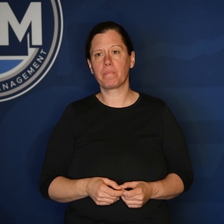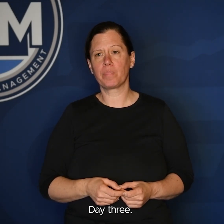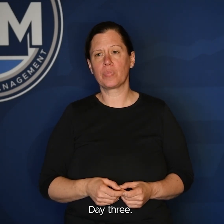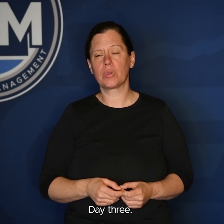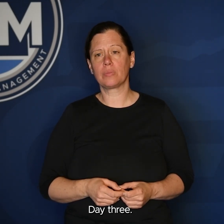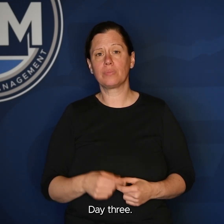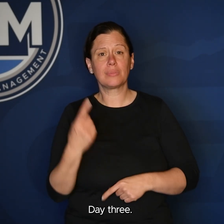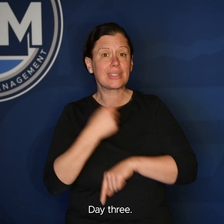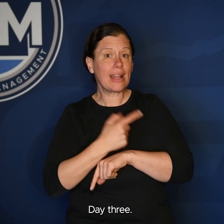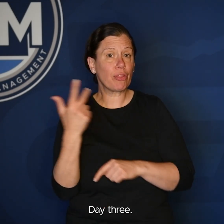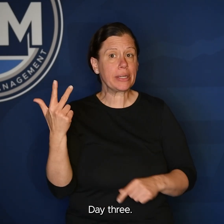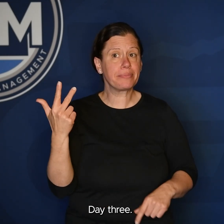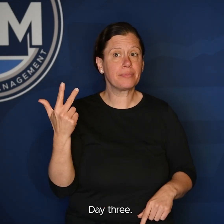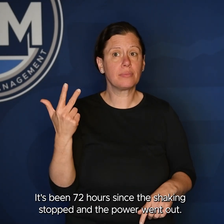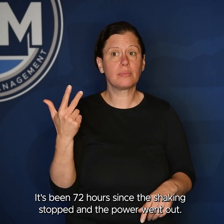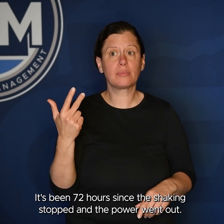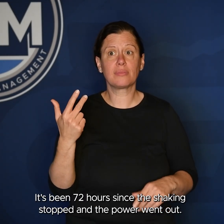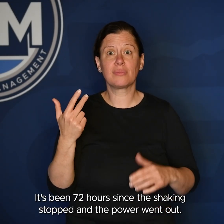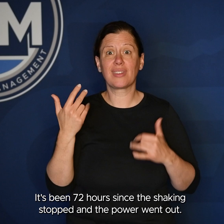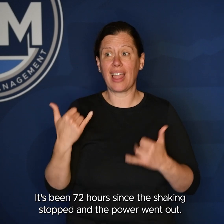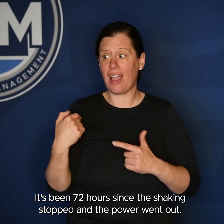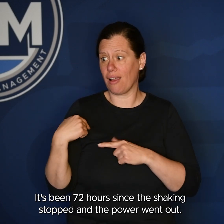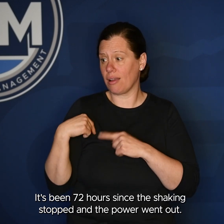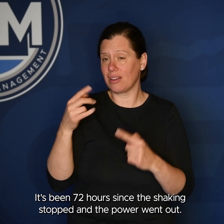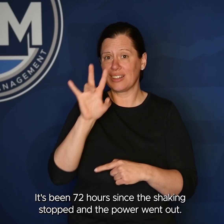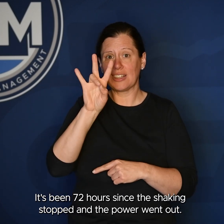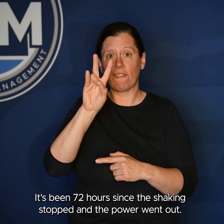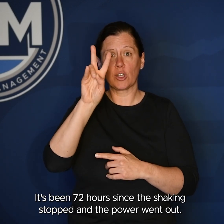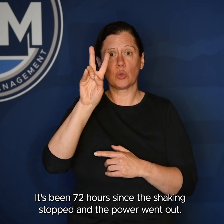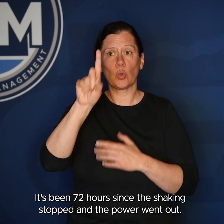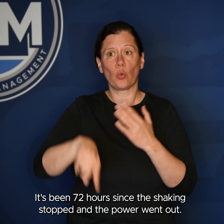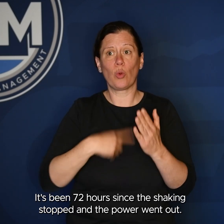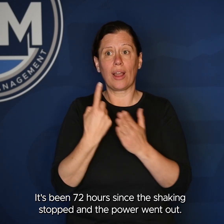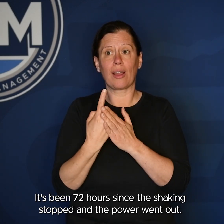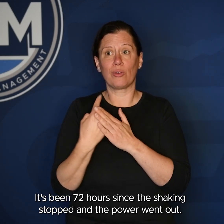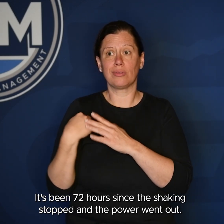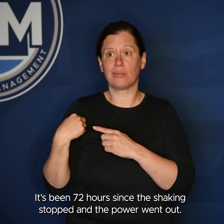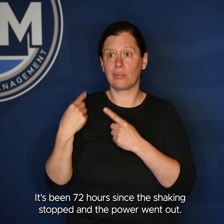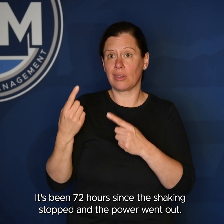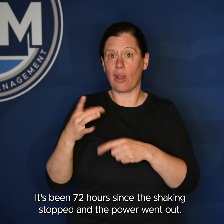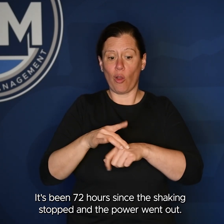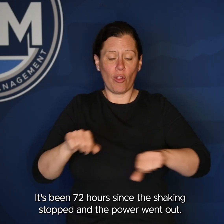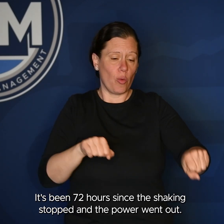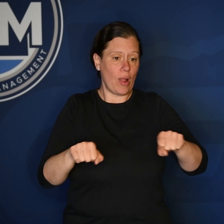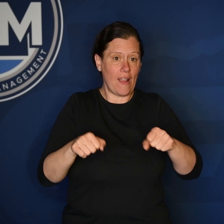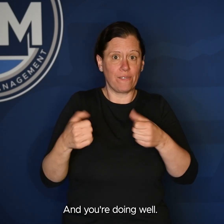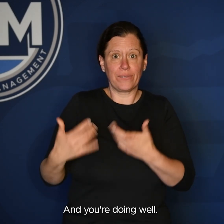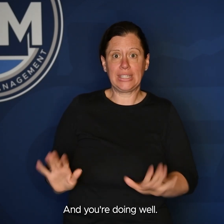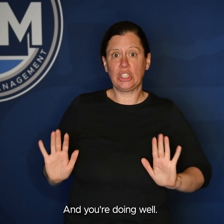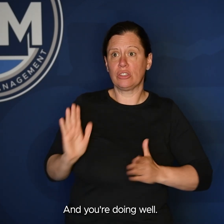Day 3. It's been 72 hours since the shaking stopped and the power went out, and you're doing